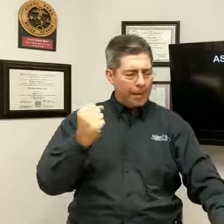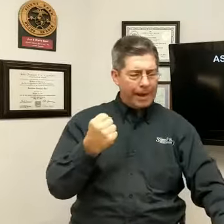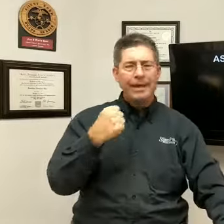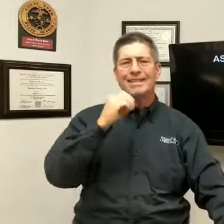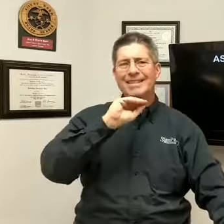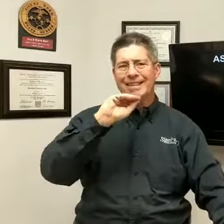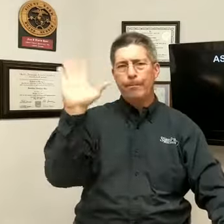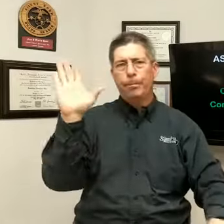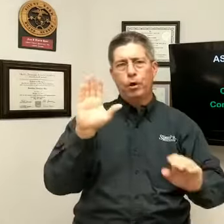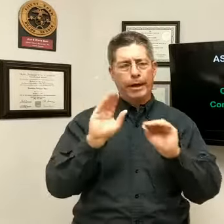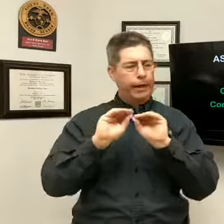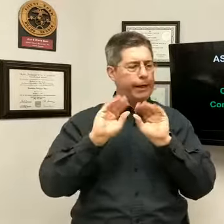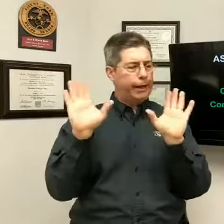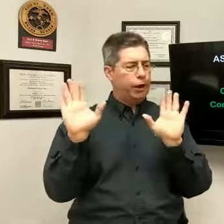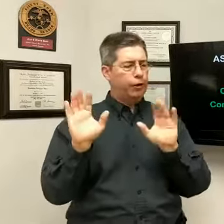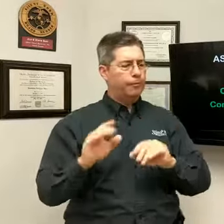it simple and clear.